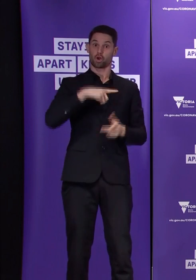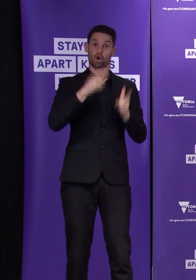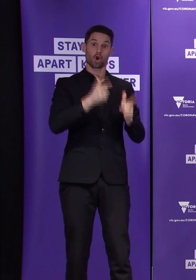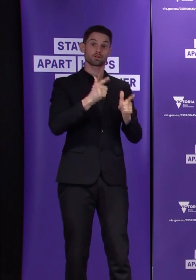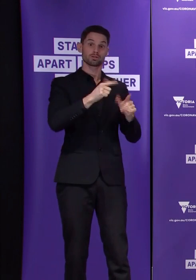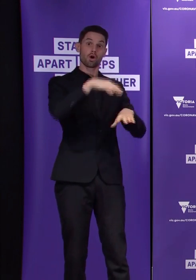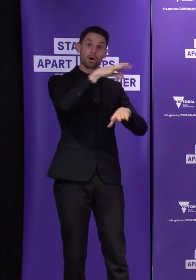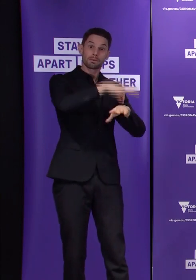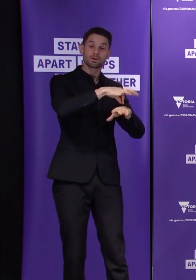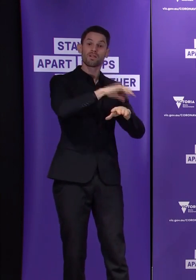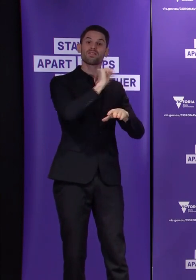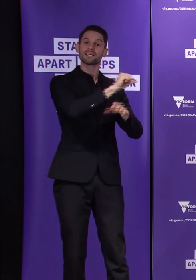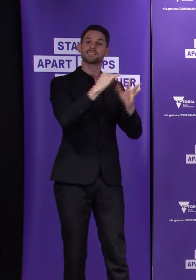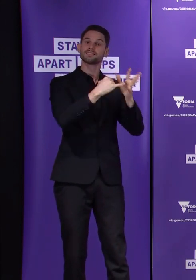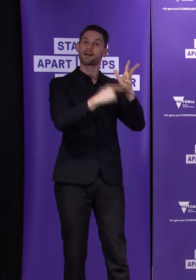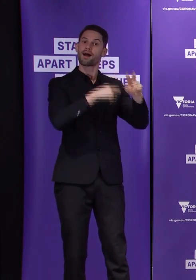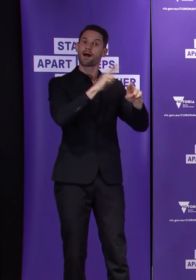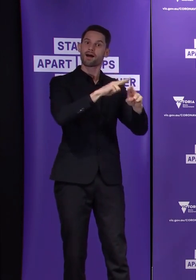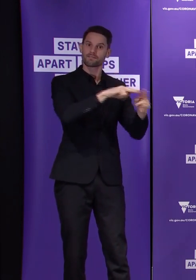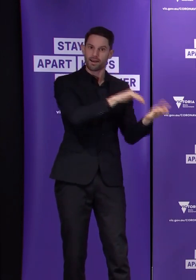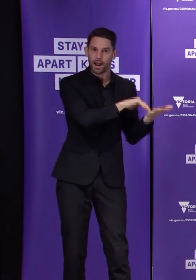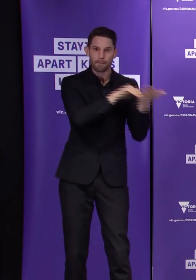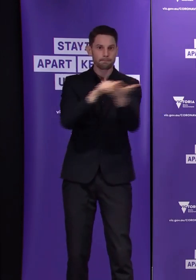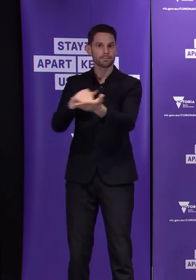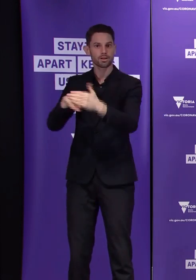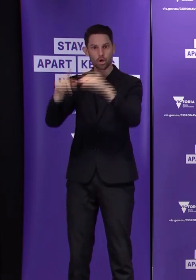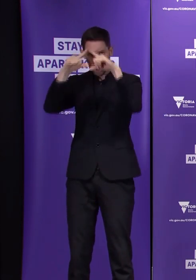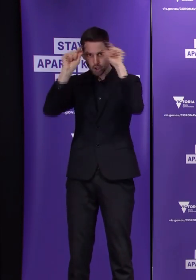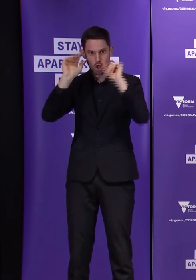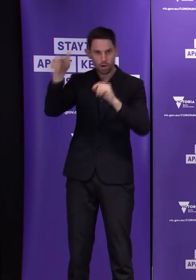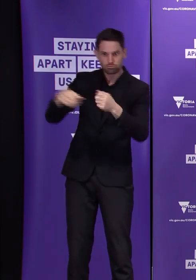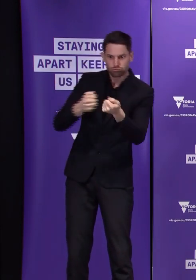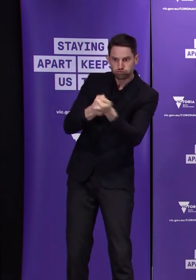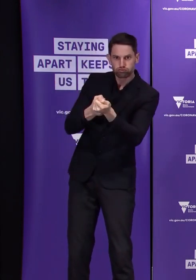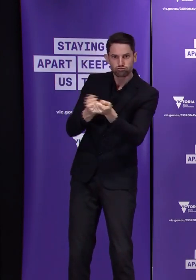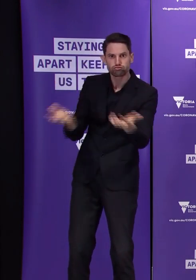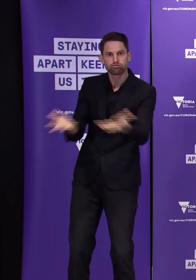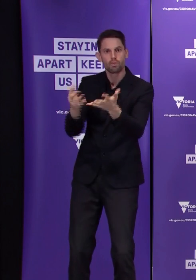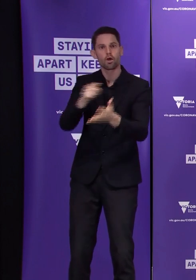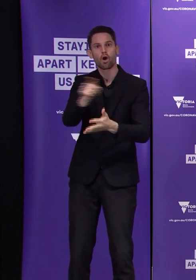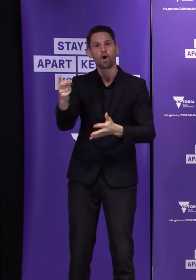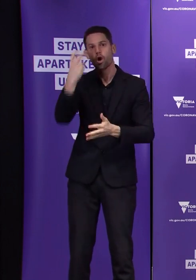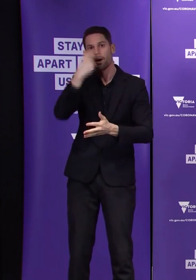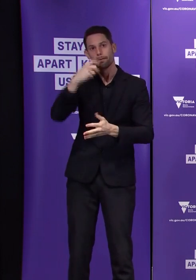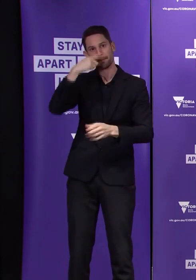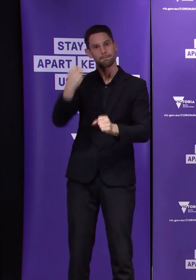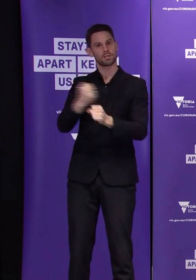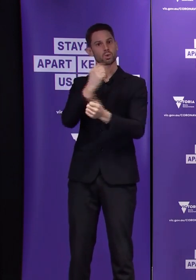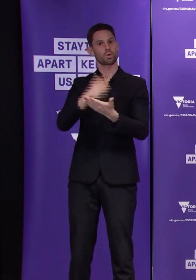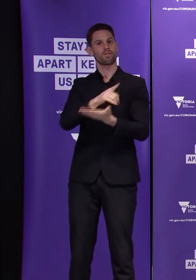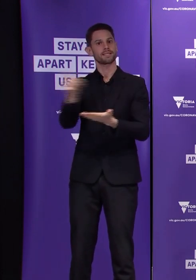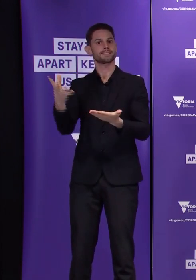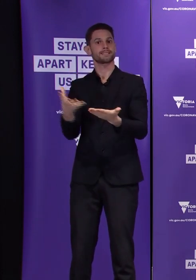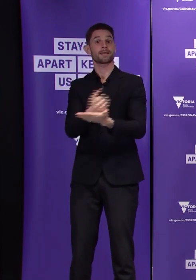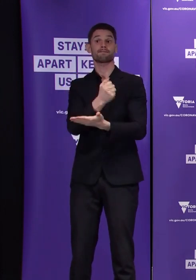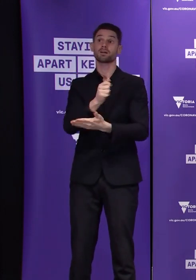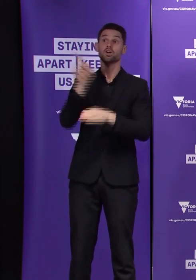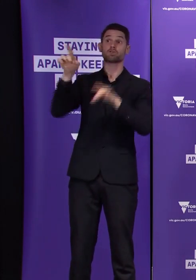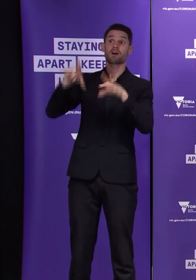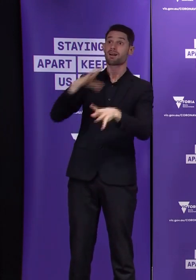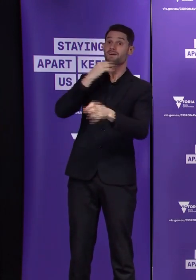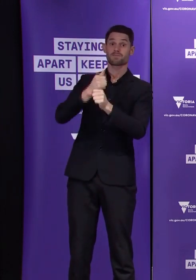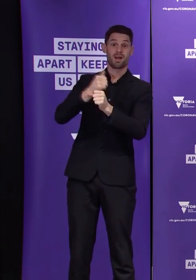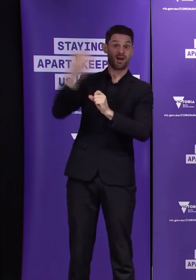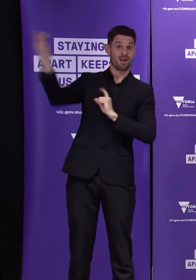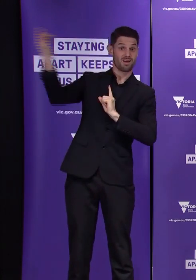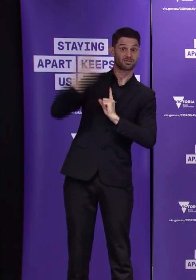facilities to support residents and to support that sector. As we've been asked to do, it's the appropriate thing to do, and I'm very, very grateful to